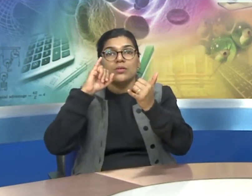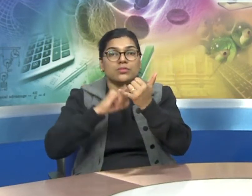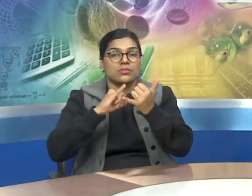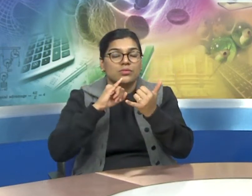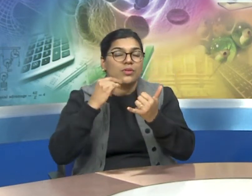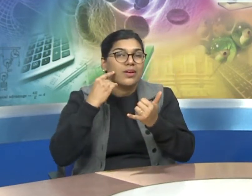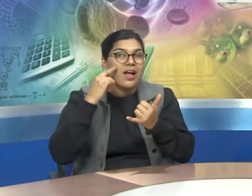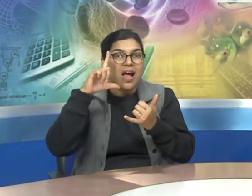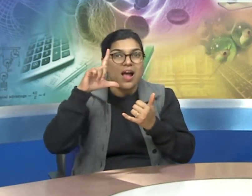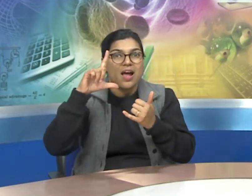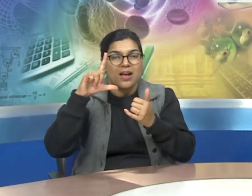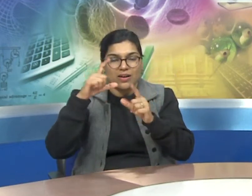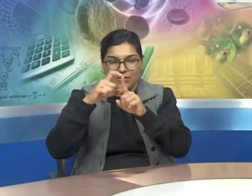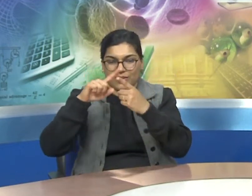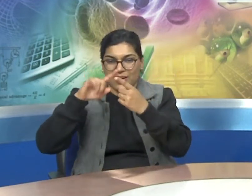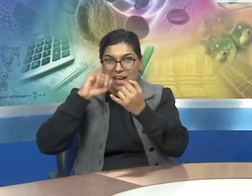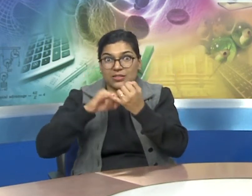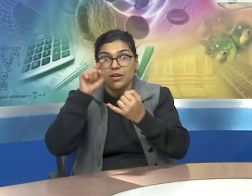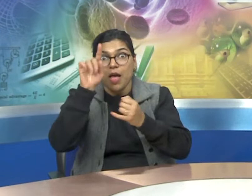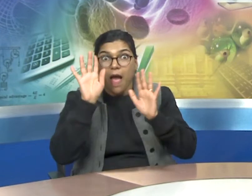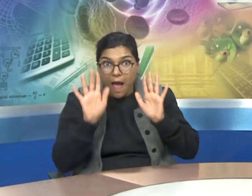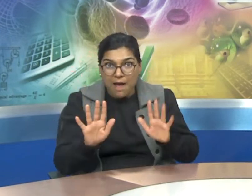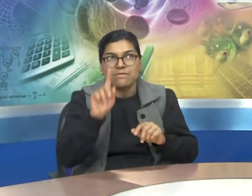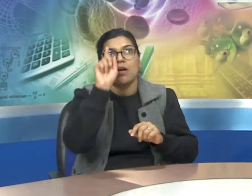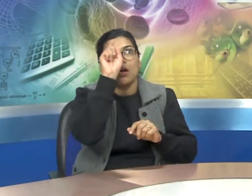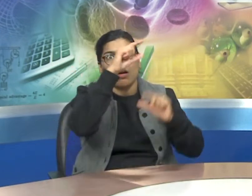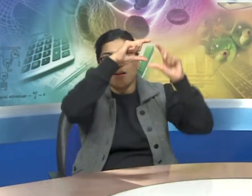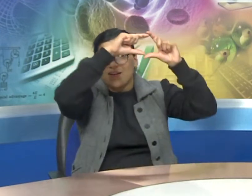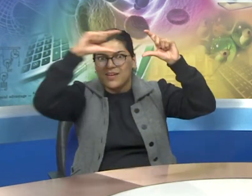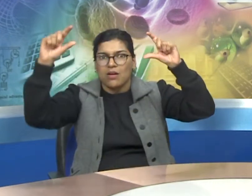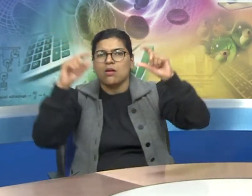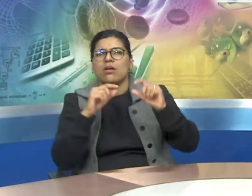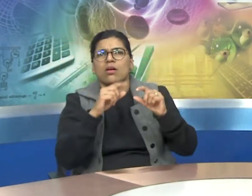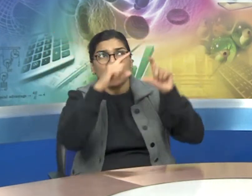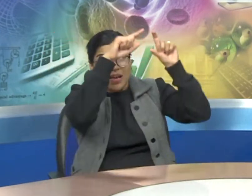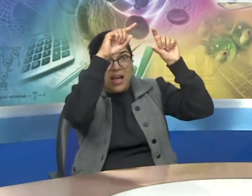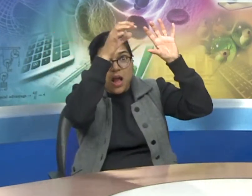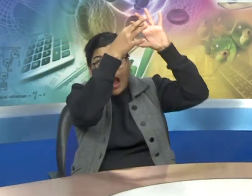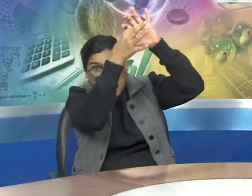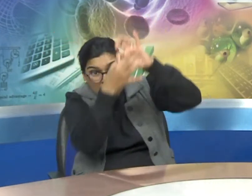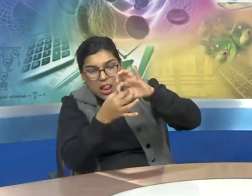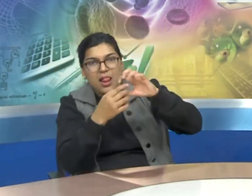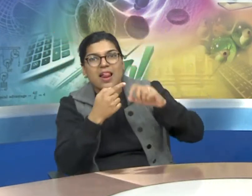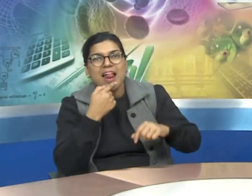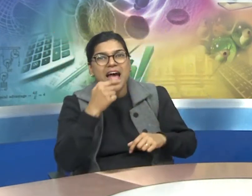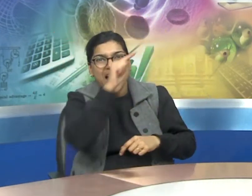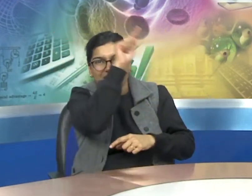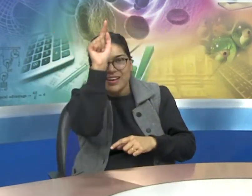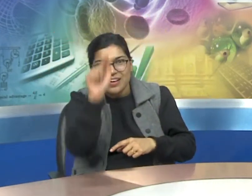and we want to put some animated material, then we need to click on this